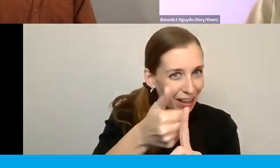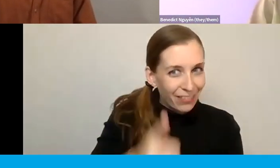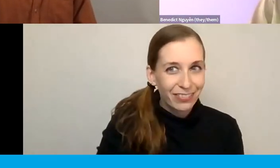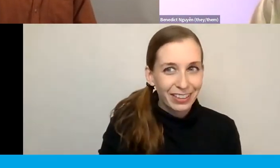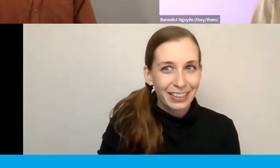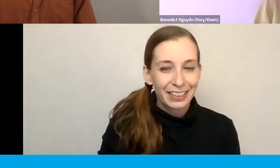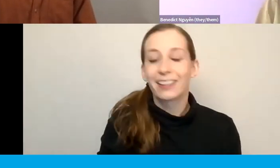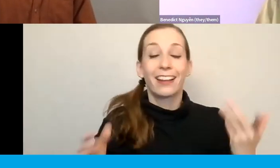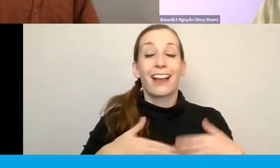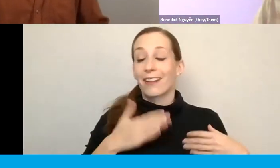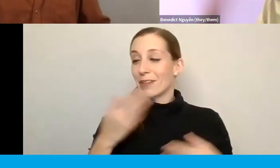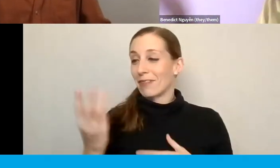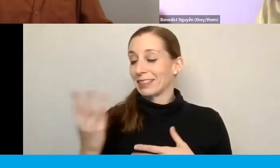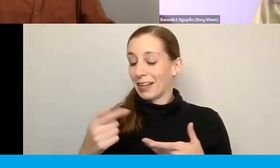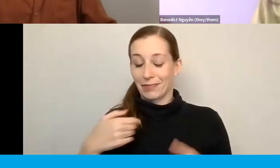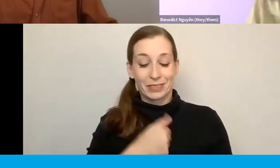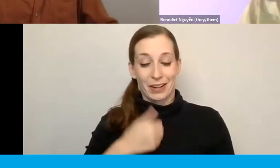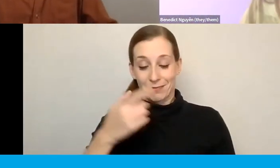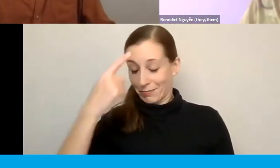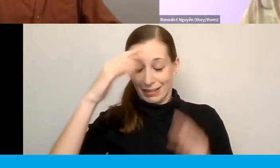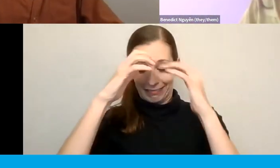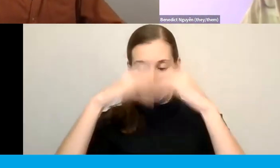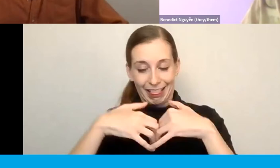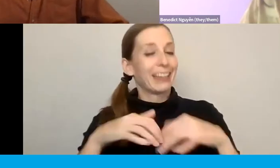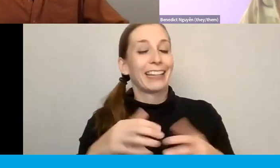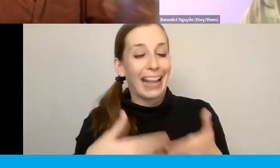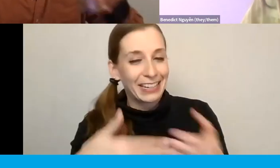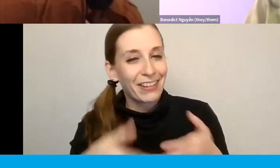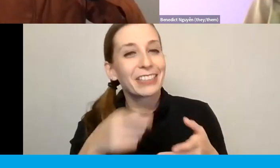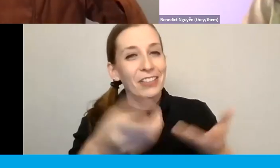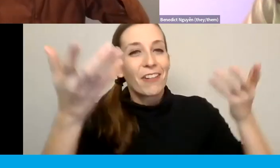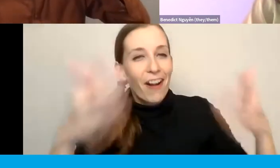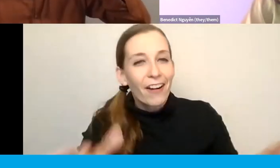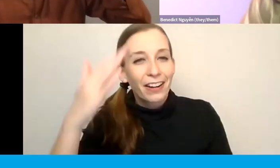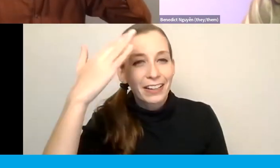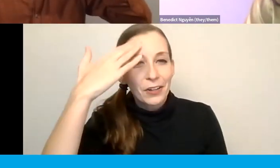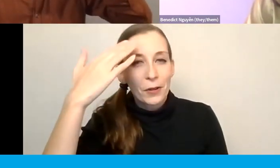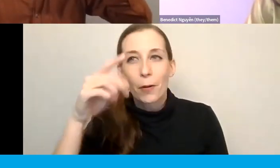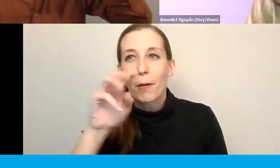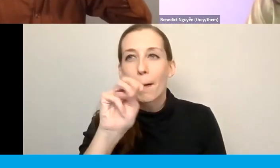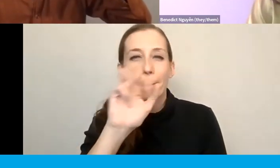happy Wednesday brain fry, but like videographers that you already knew and have been in collaboration with.